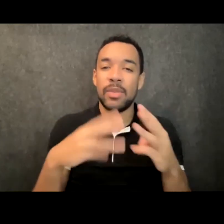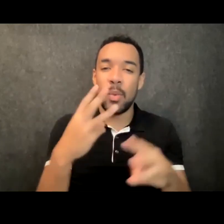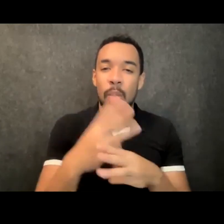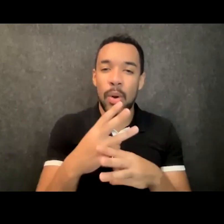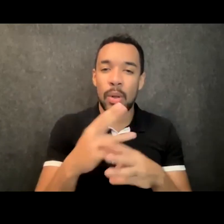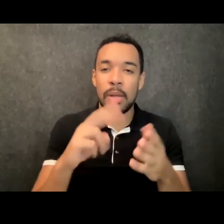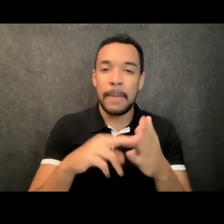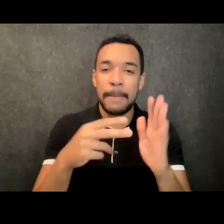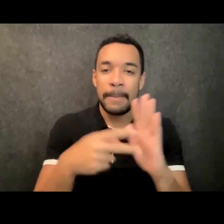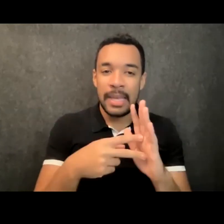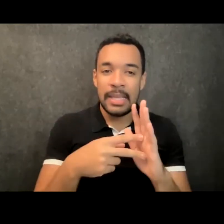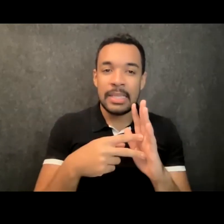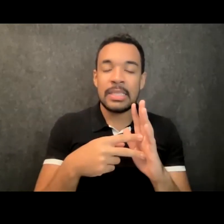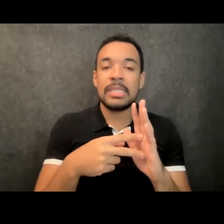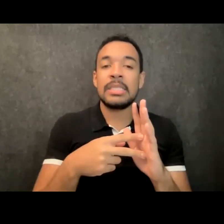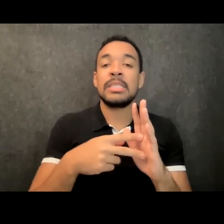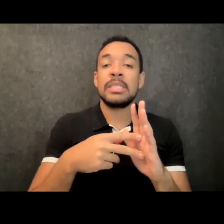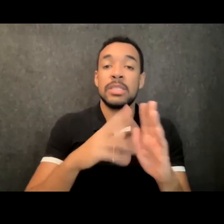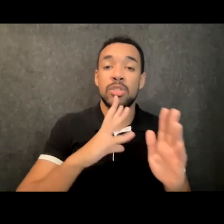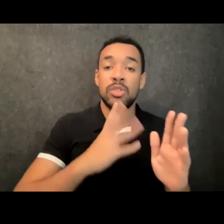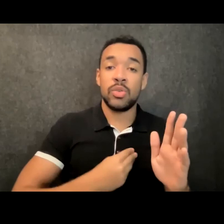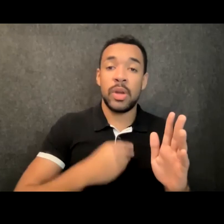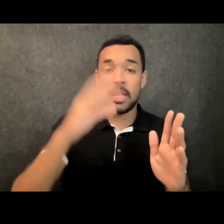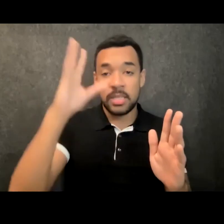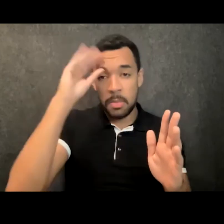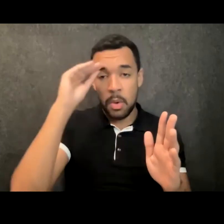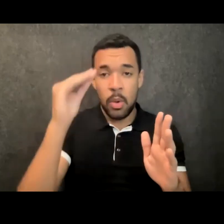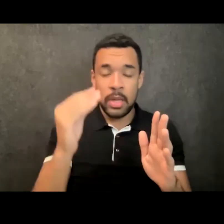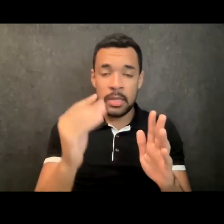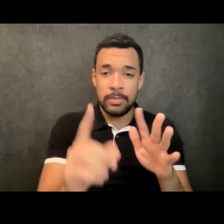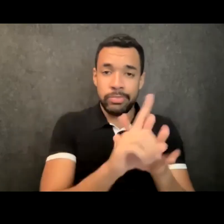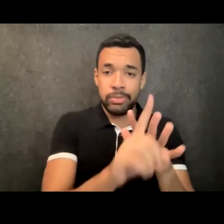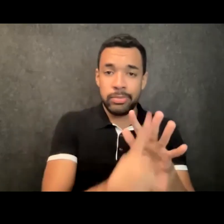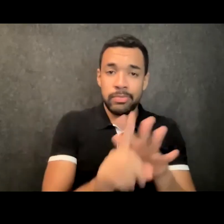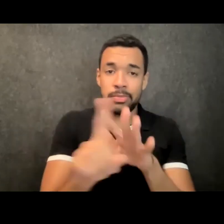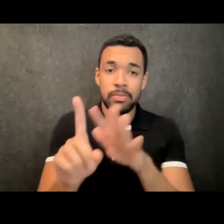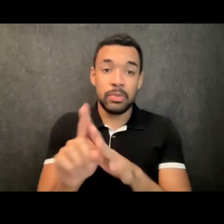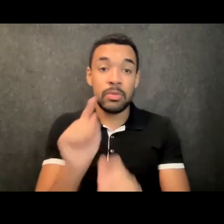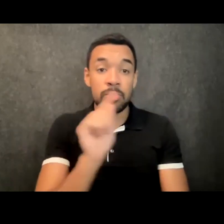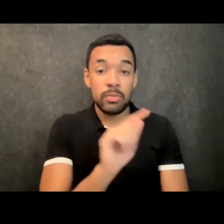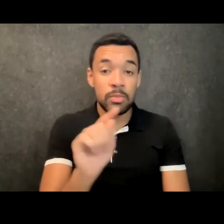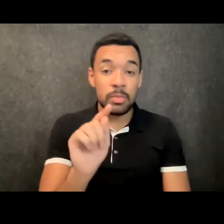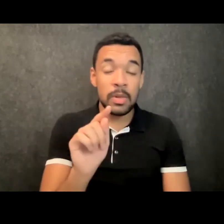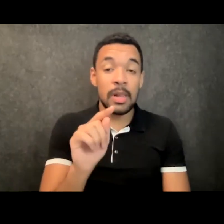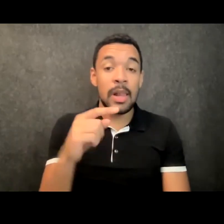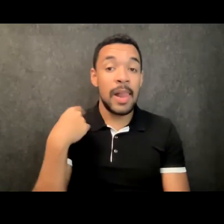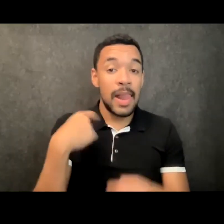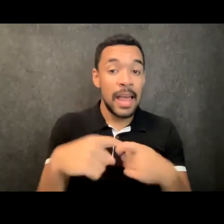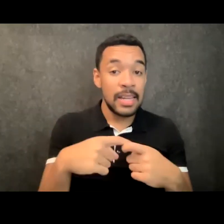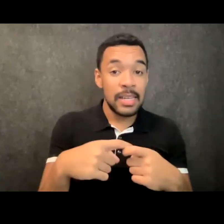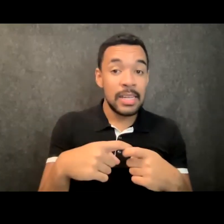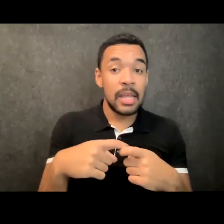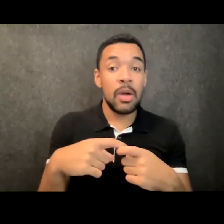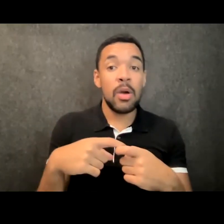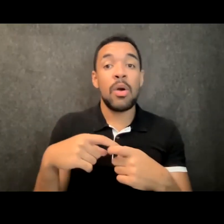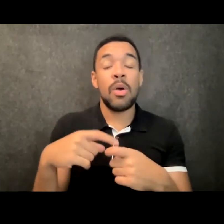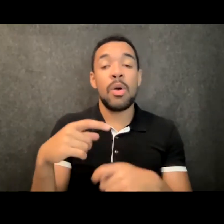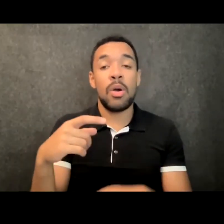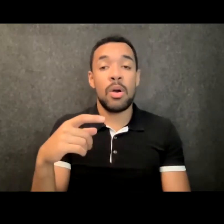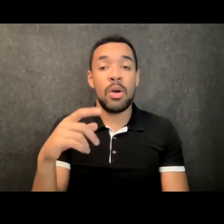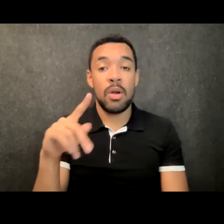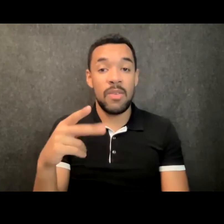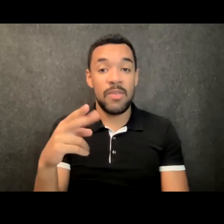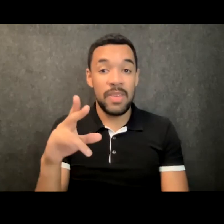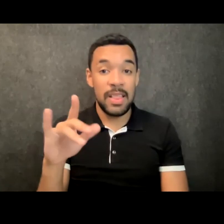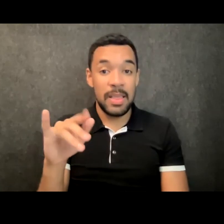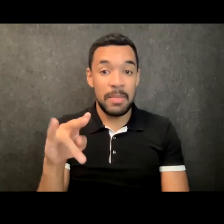Trans Boys Sprout from Sequence." If you are Latina or Filipinx, oftentimes you get this